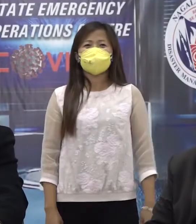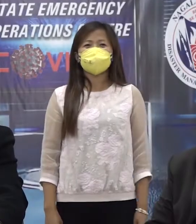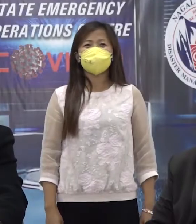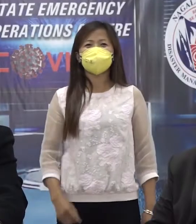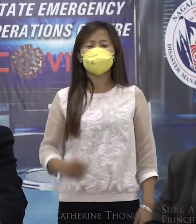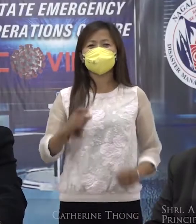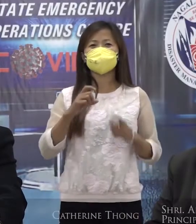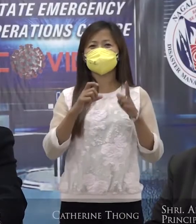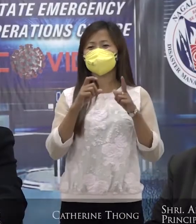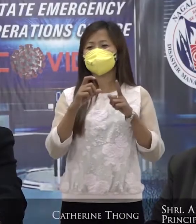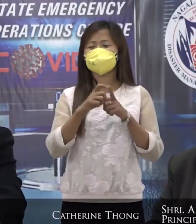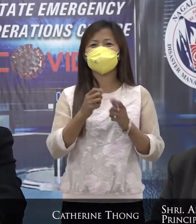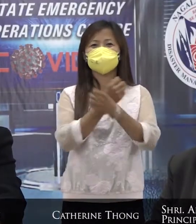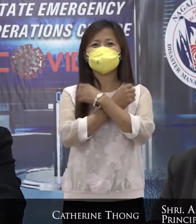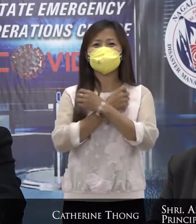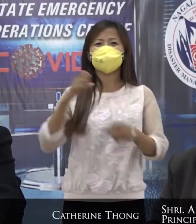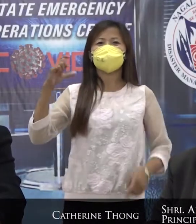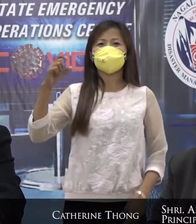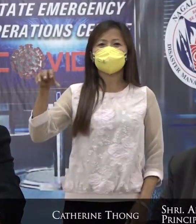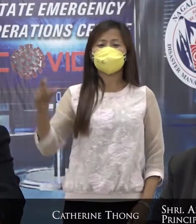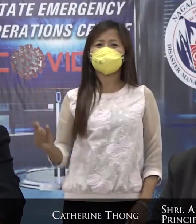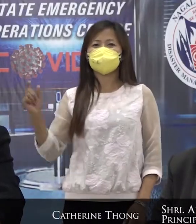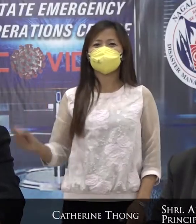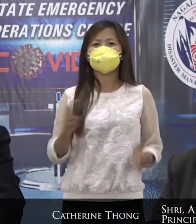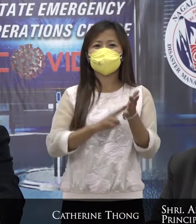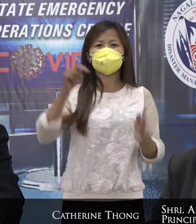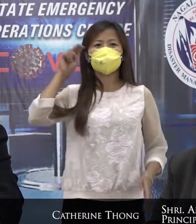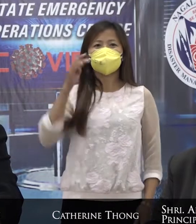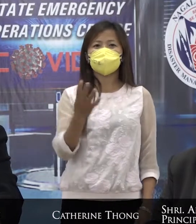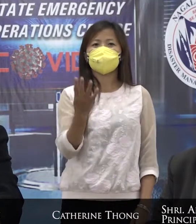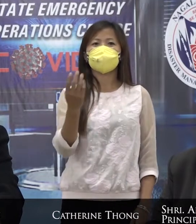Dear citizens of Nagaland, a total of